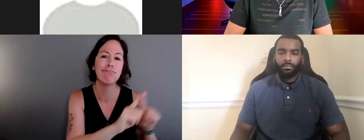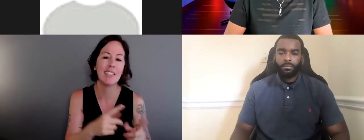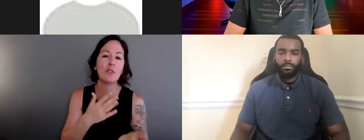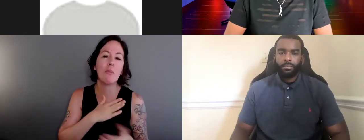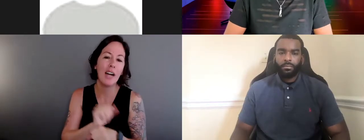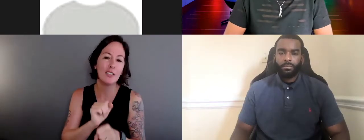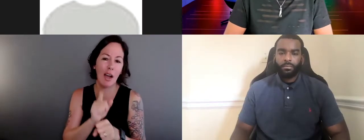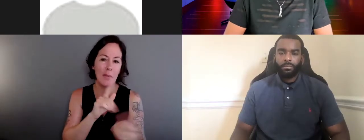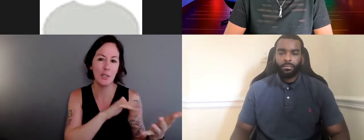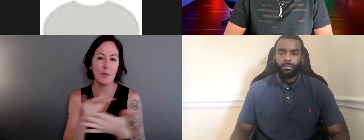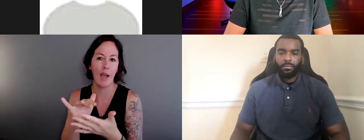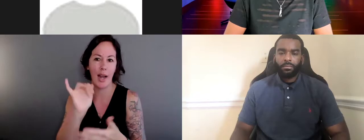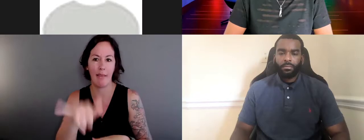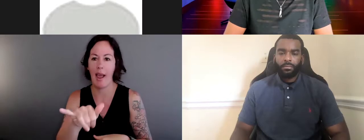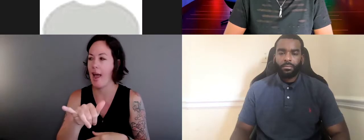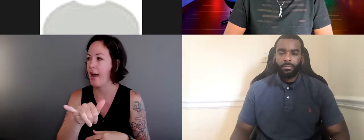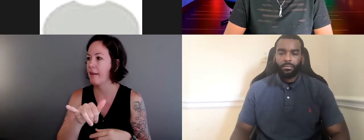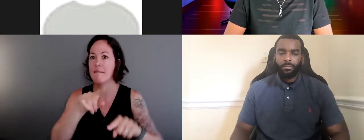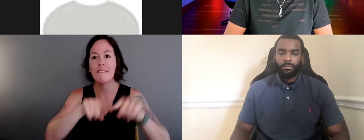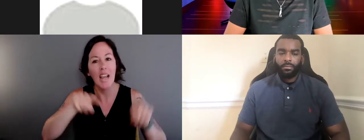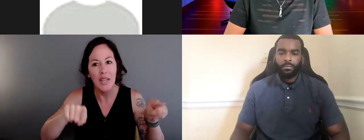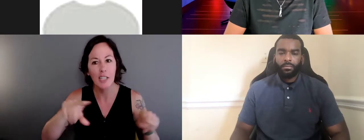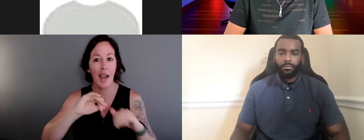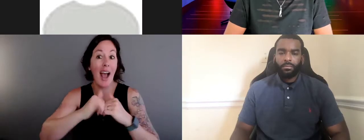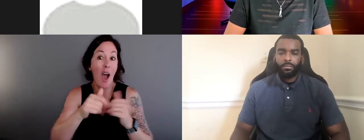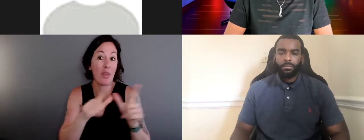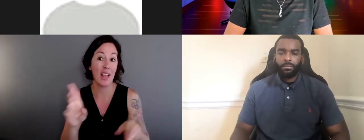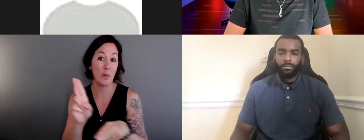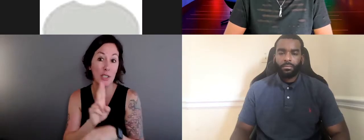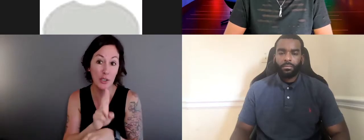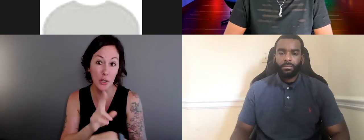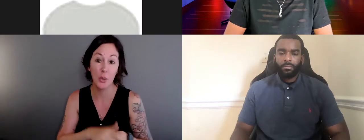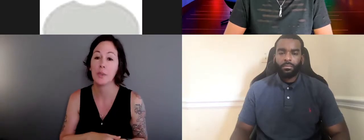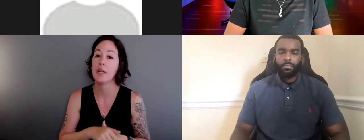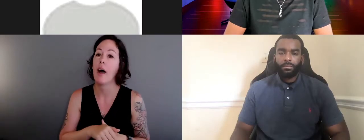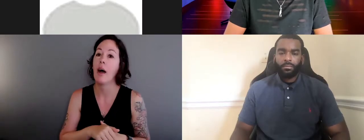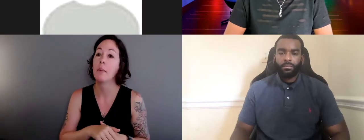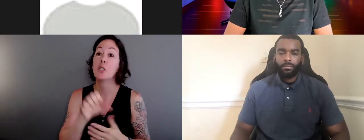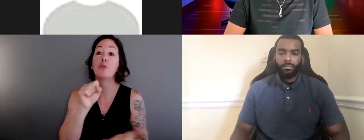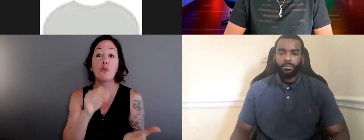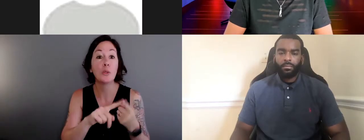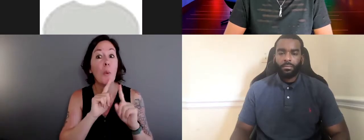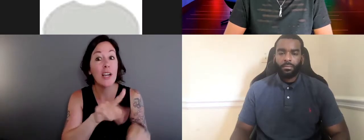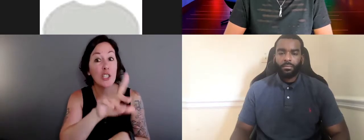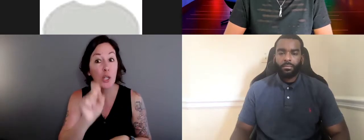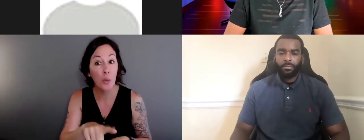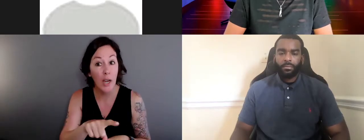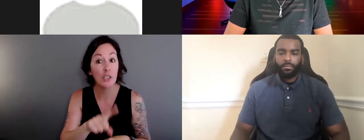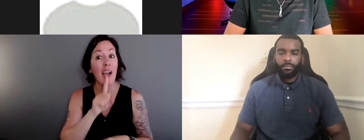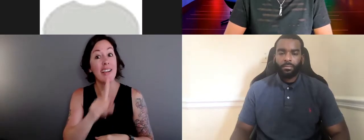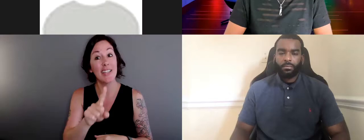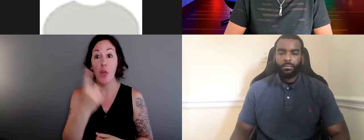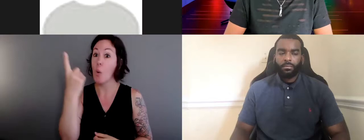Many different communities use English in different ways. And so I study ASL and how it's used in different ways in different